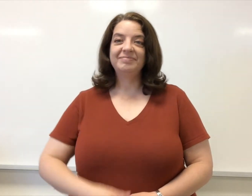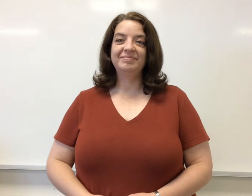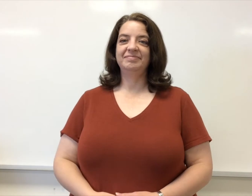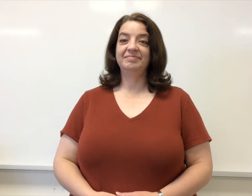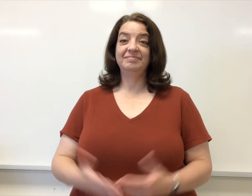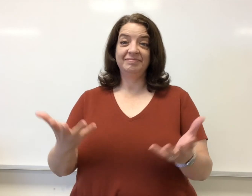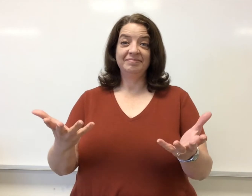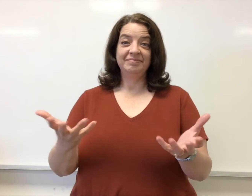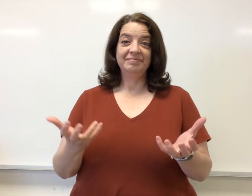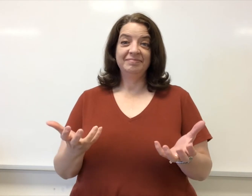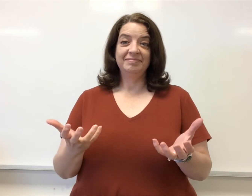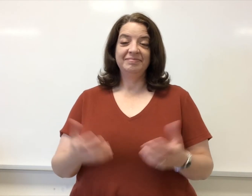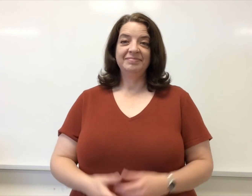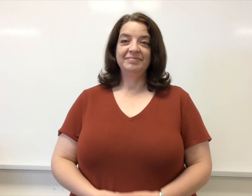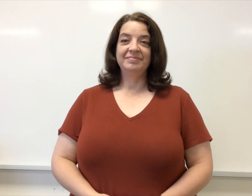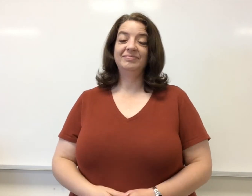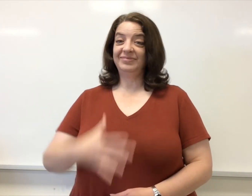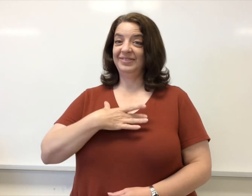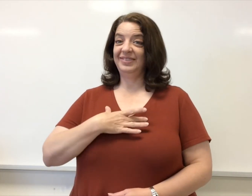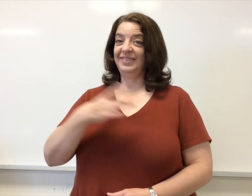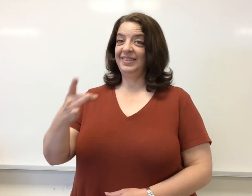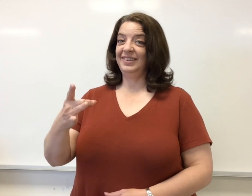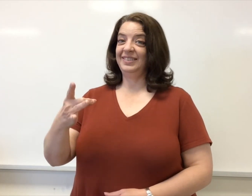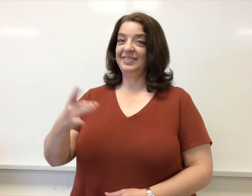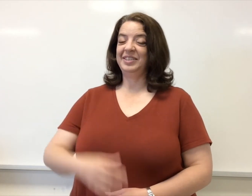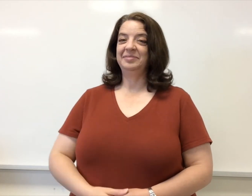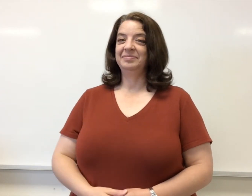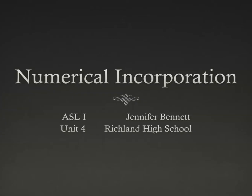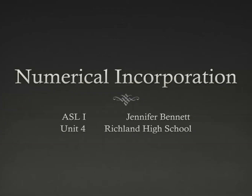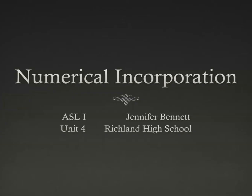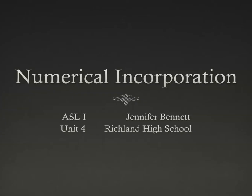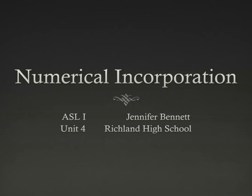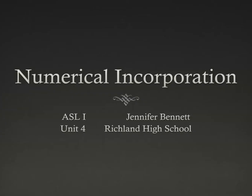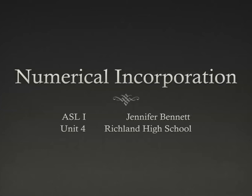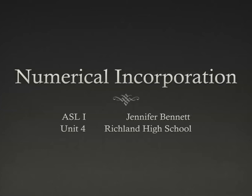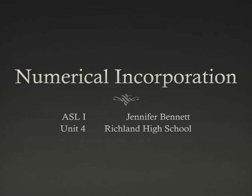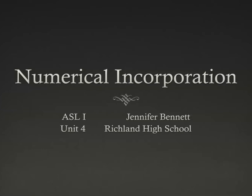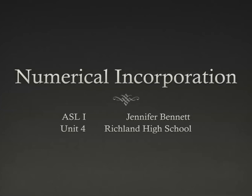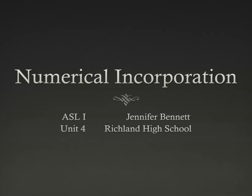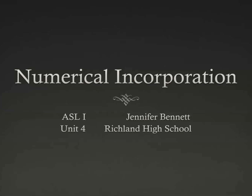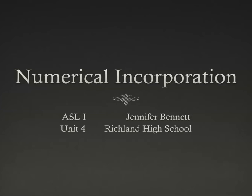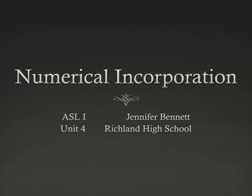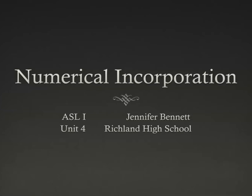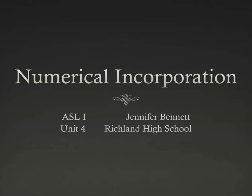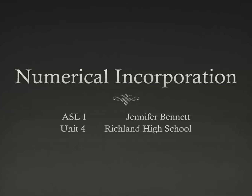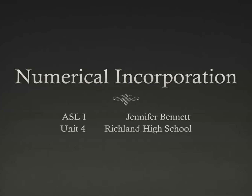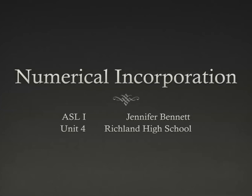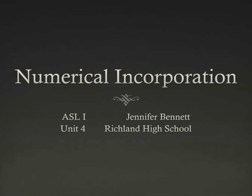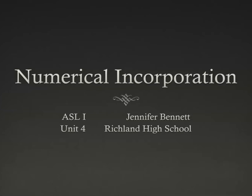knowledge, or want, or like, and then we changed the movement on them to